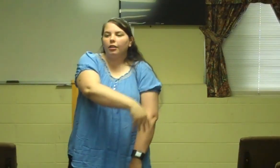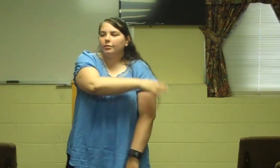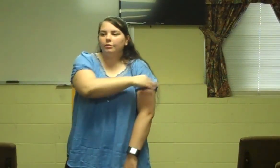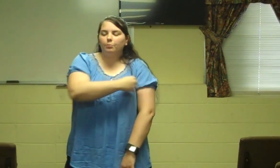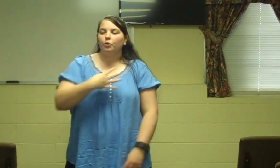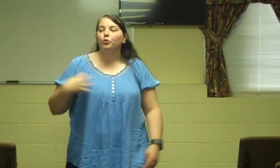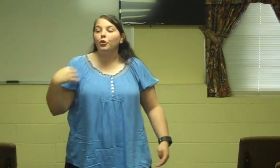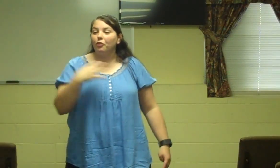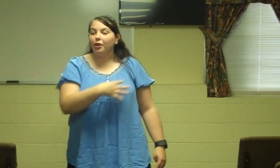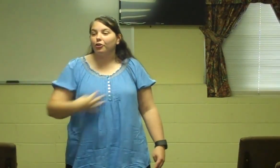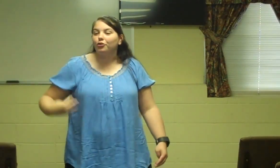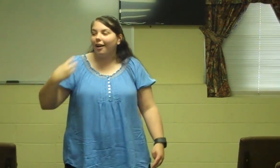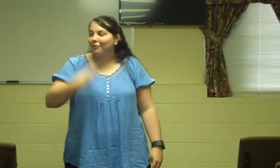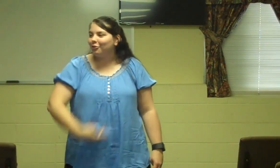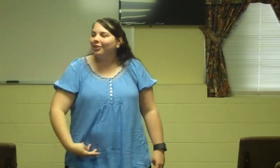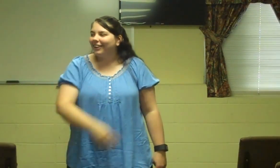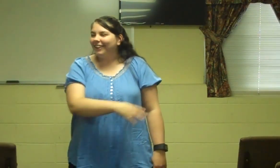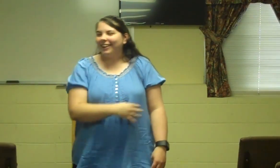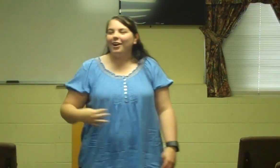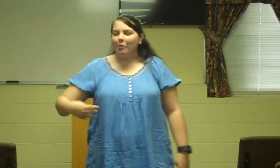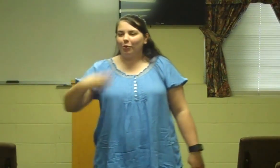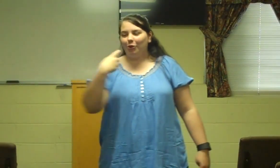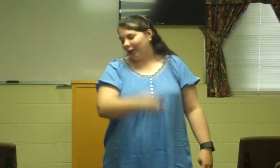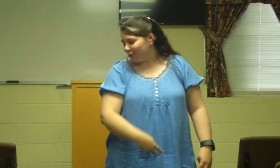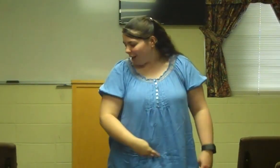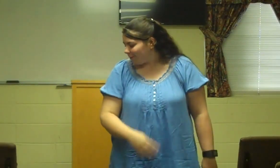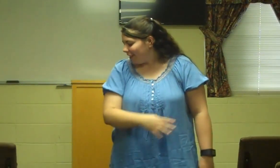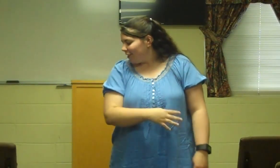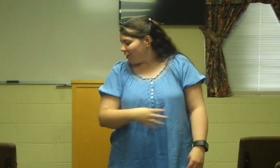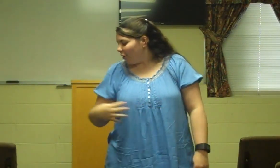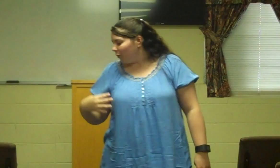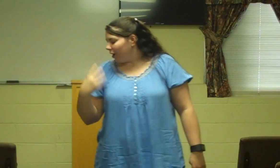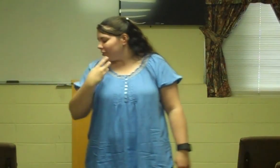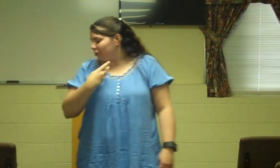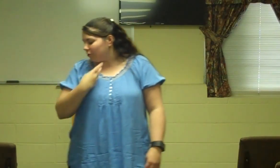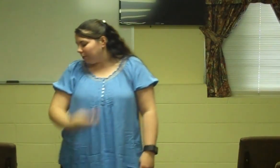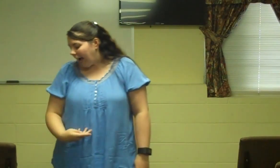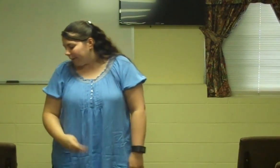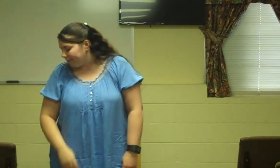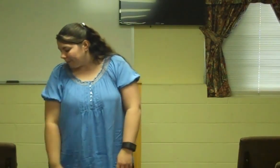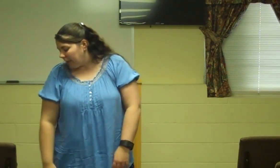Scotland. So do it right here on your chest. Or you're doing a country name. So, plaid.